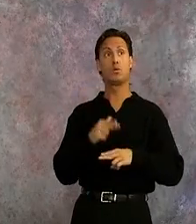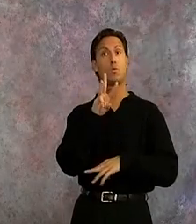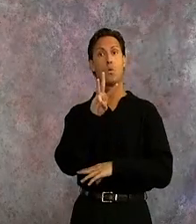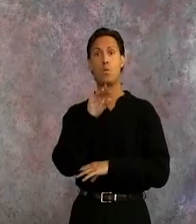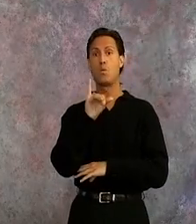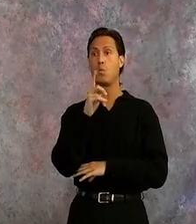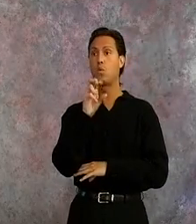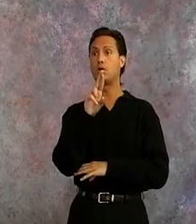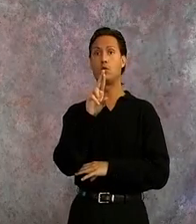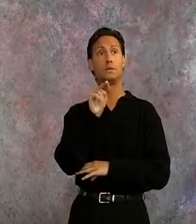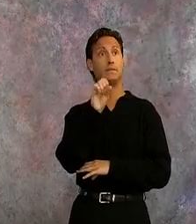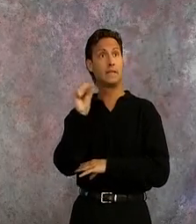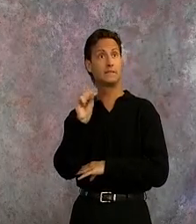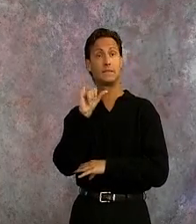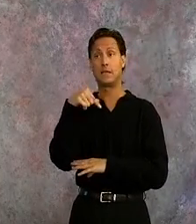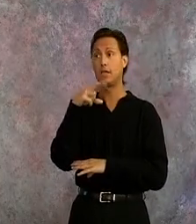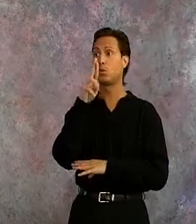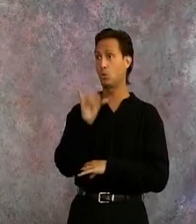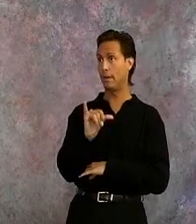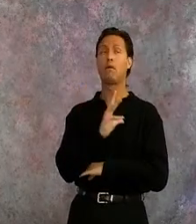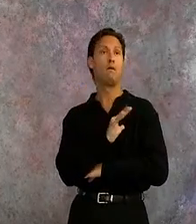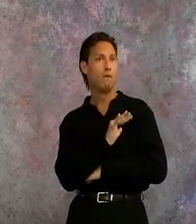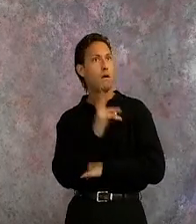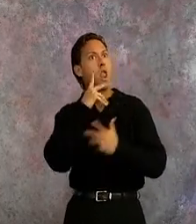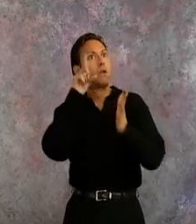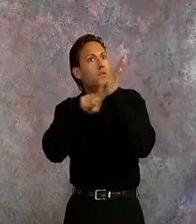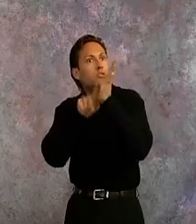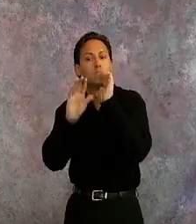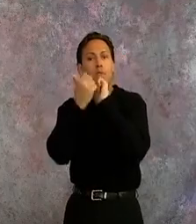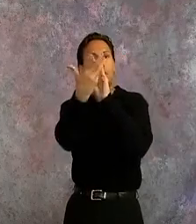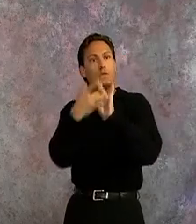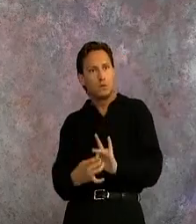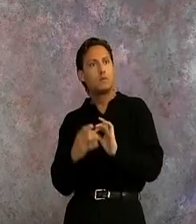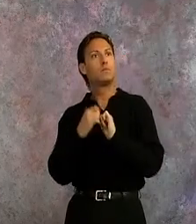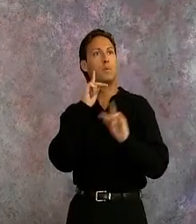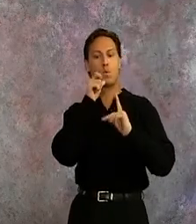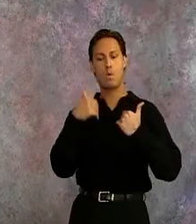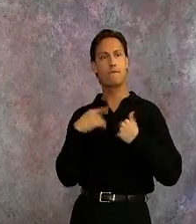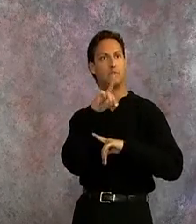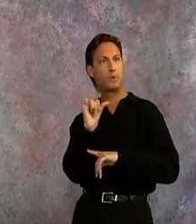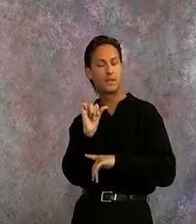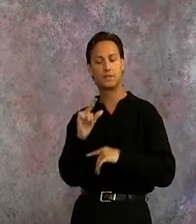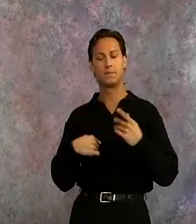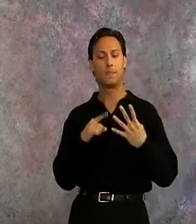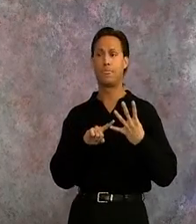more accessible than others. The Forest Service has also done a lot of work at